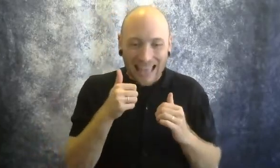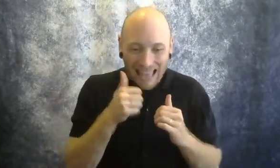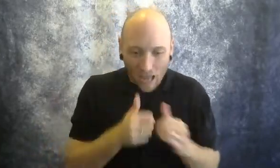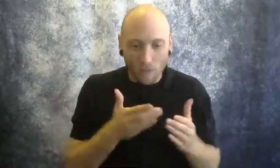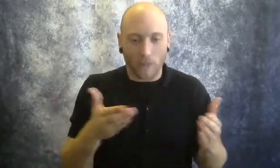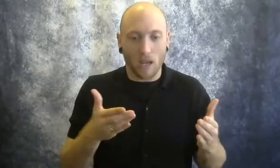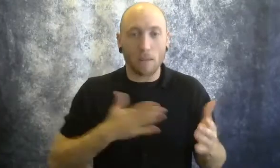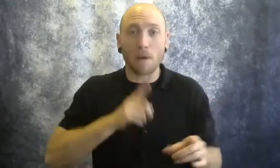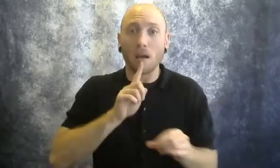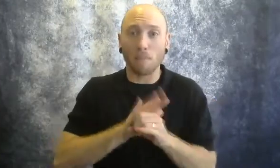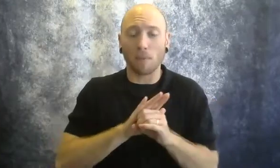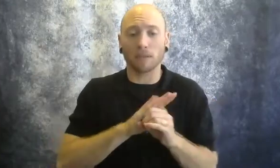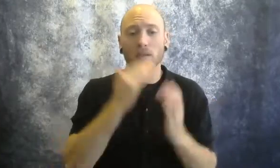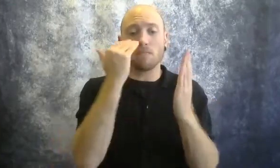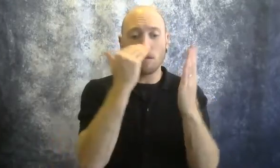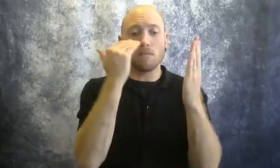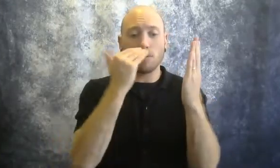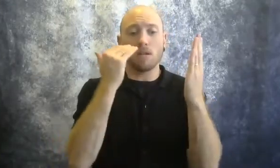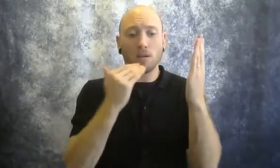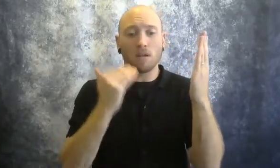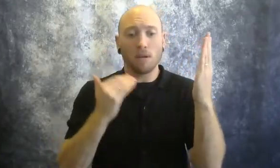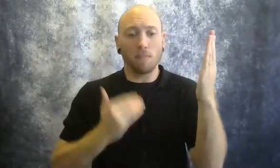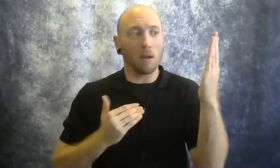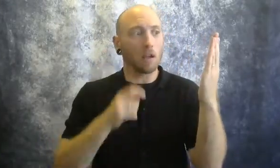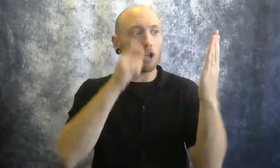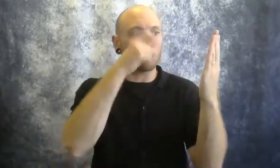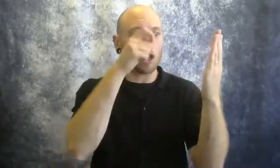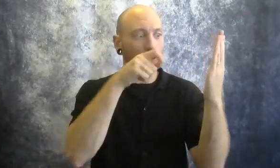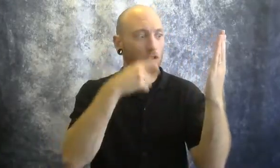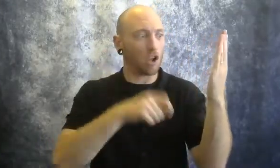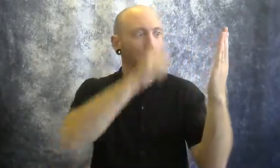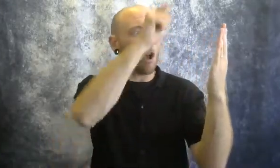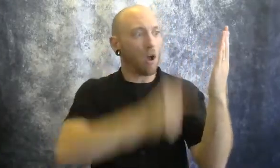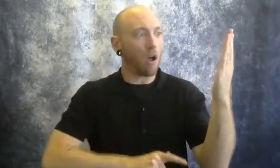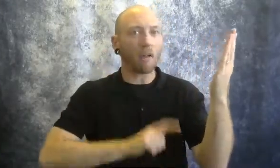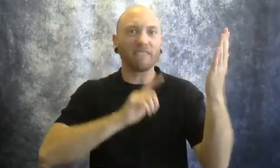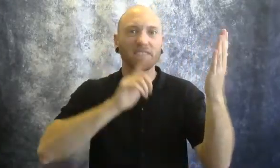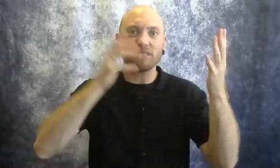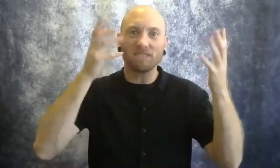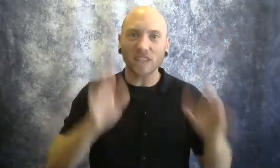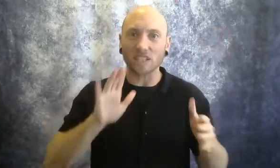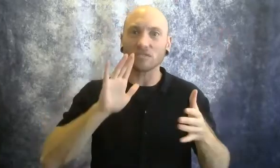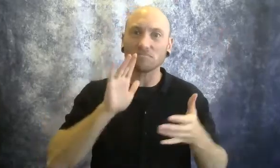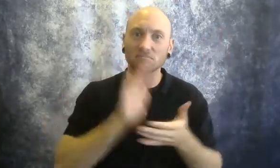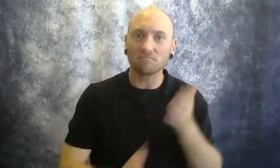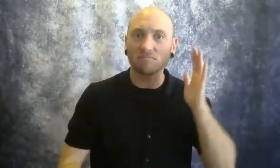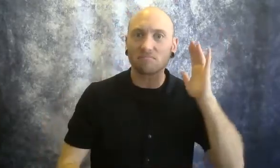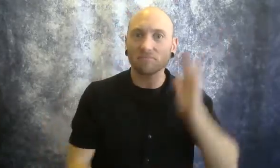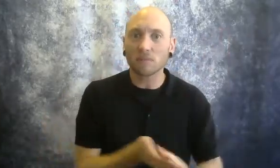had done every single thing that I had promised I would do. I was innocent. I